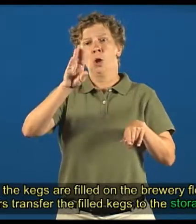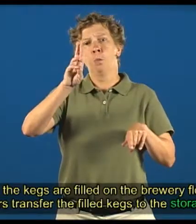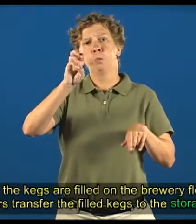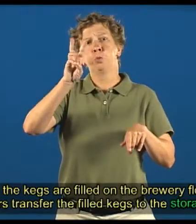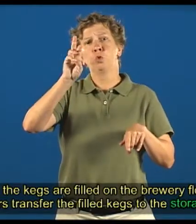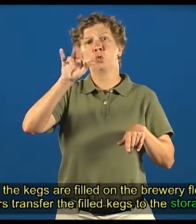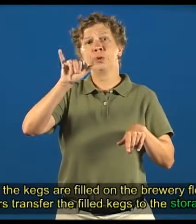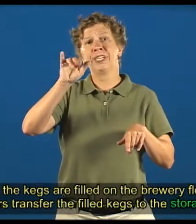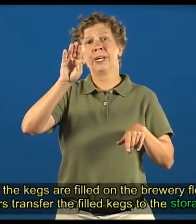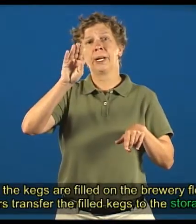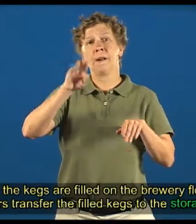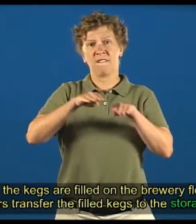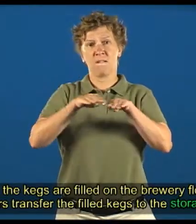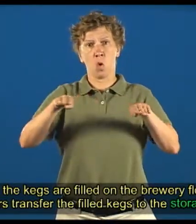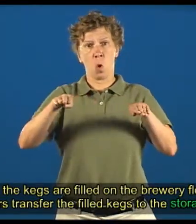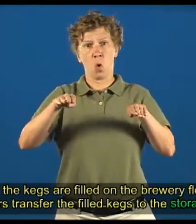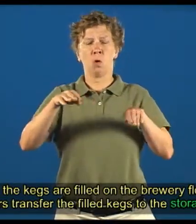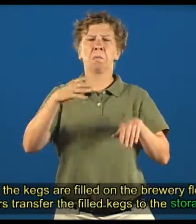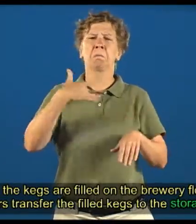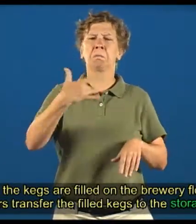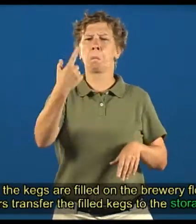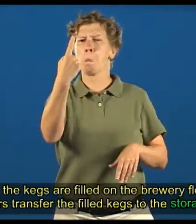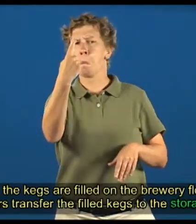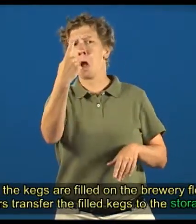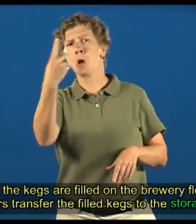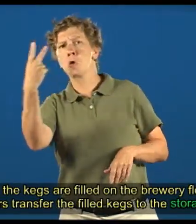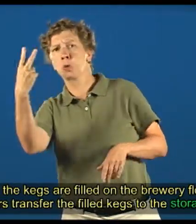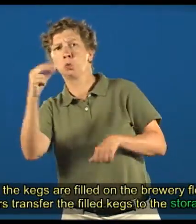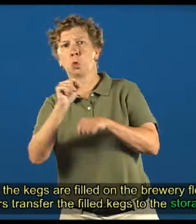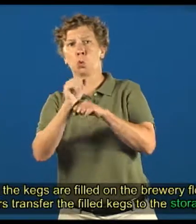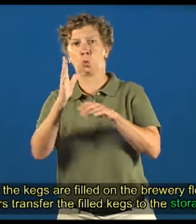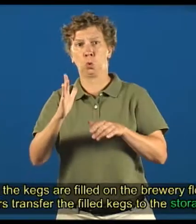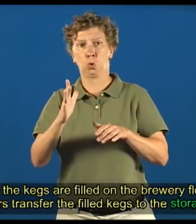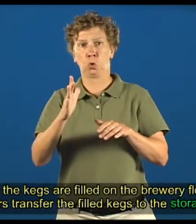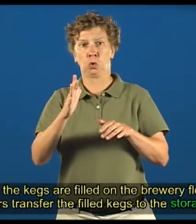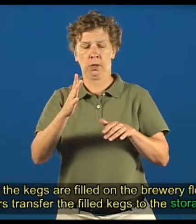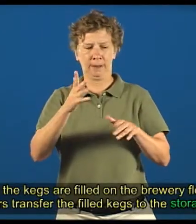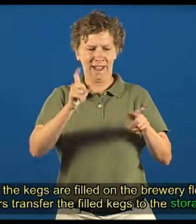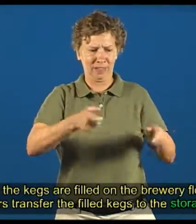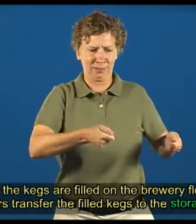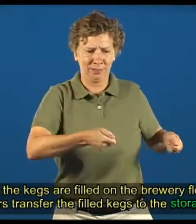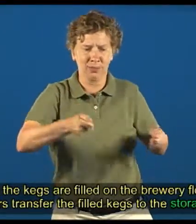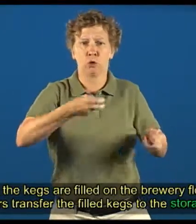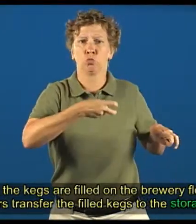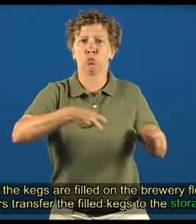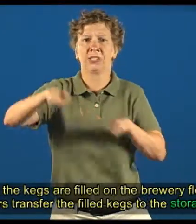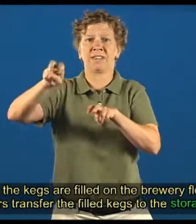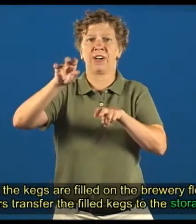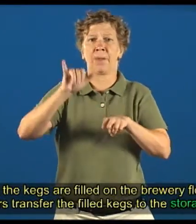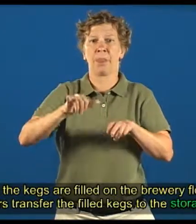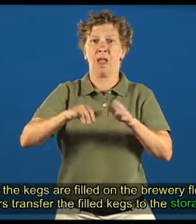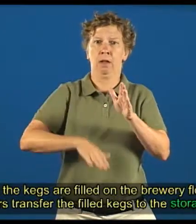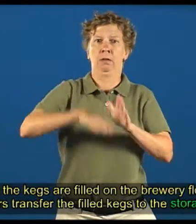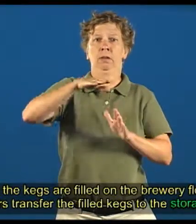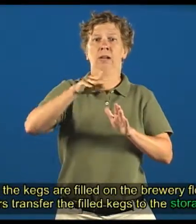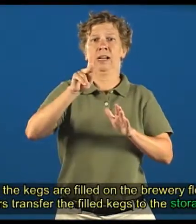Once the kegs are filled on the brewery floor, 1 or 2 workers transfer the filled kegs to the storage